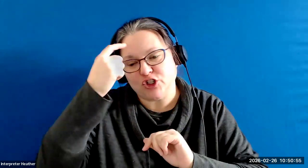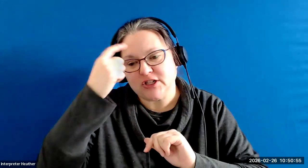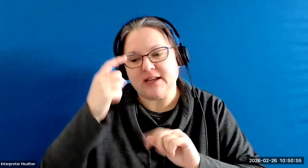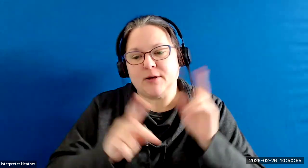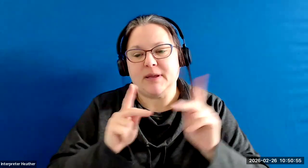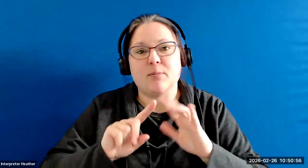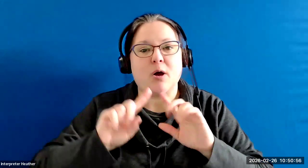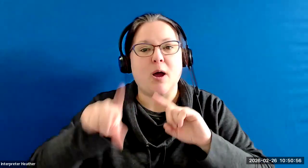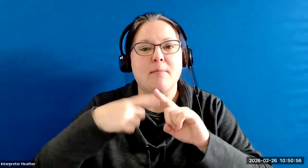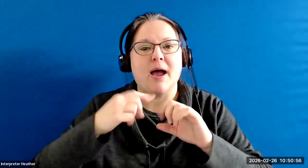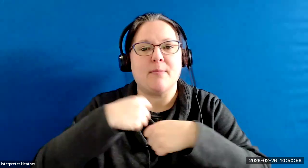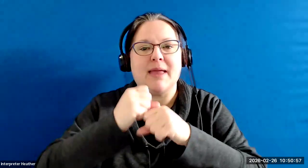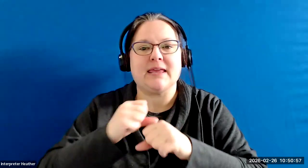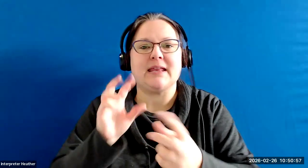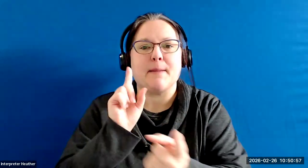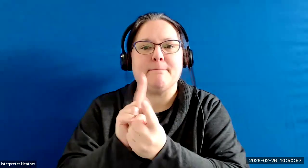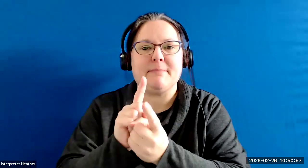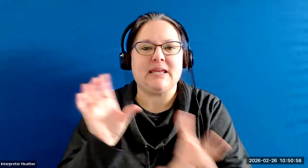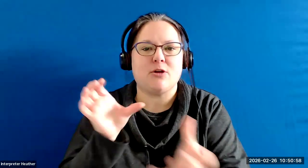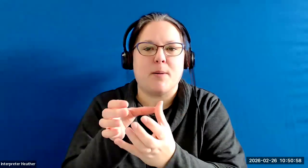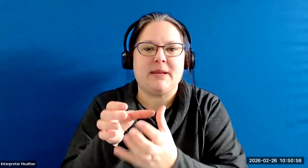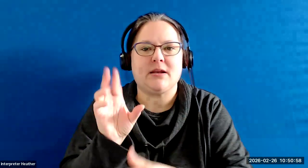meetups. Hmm.